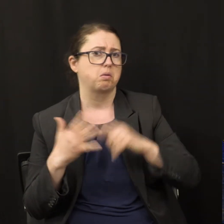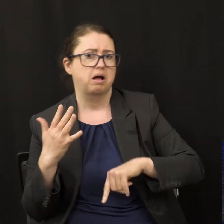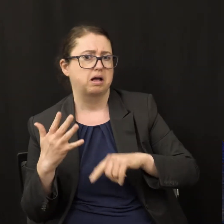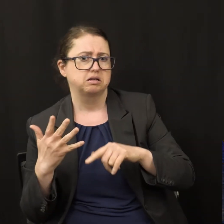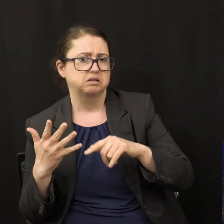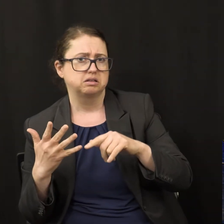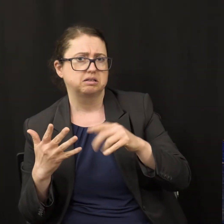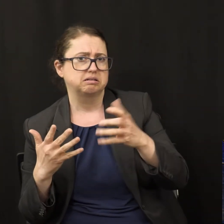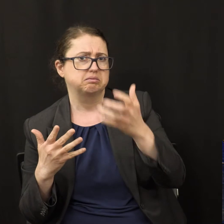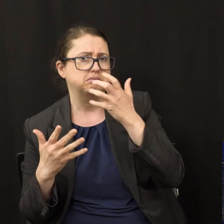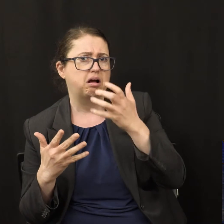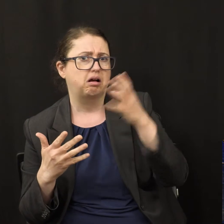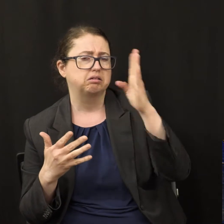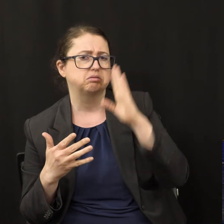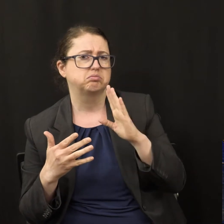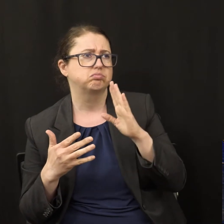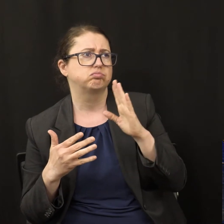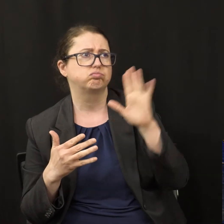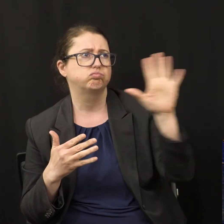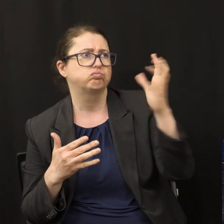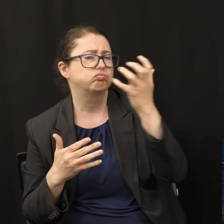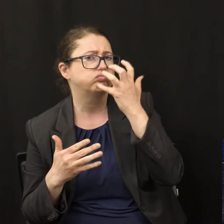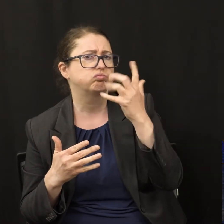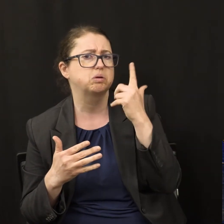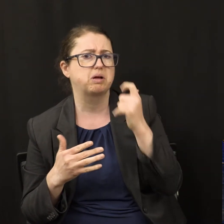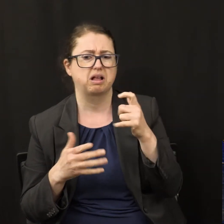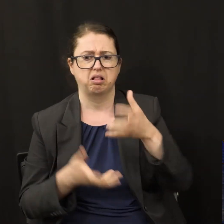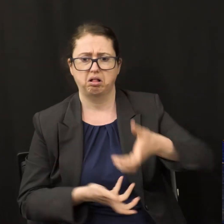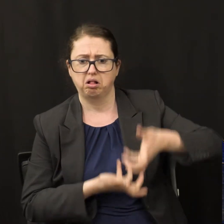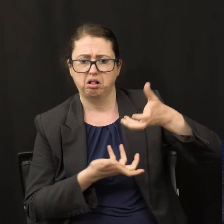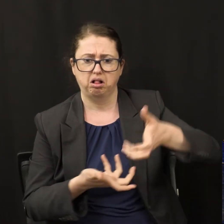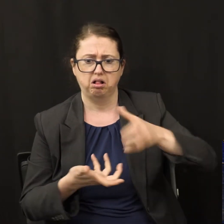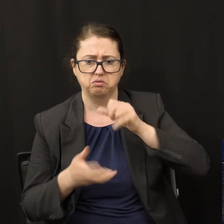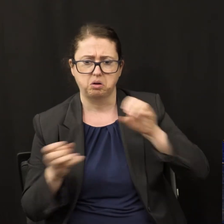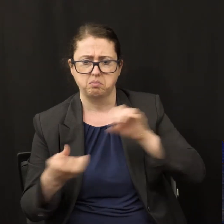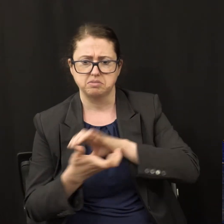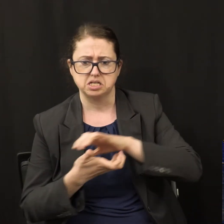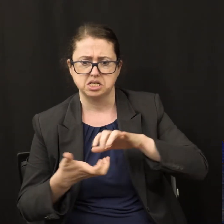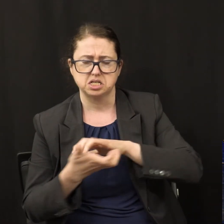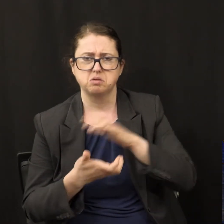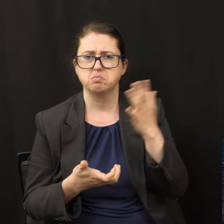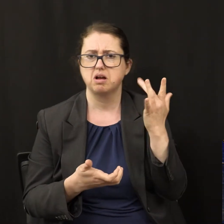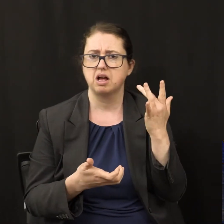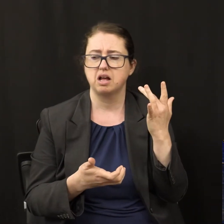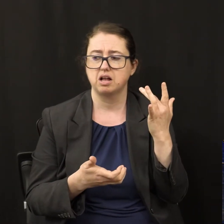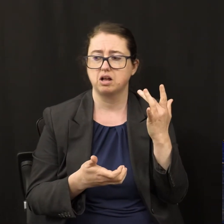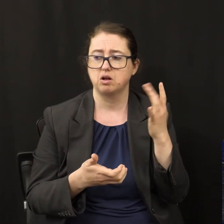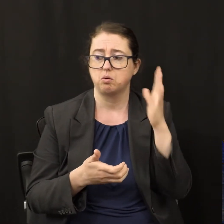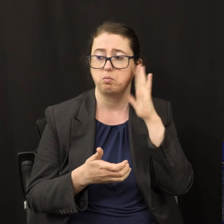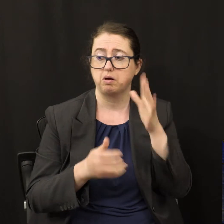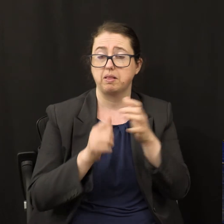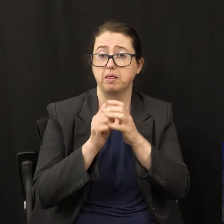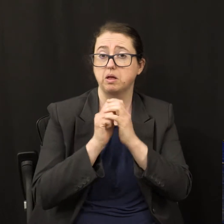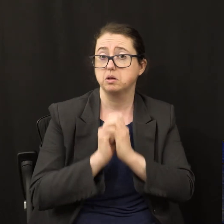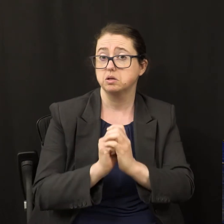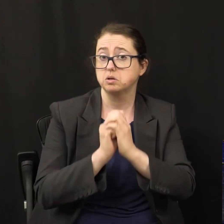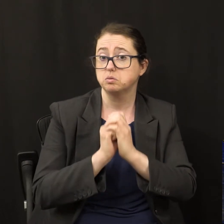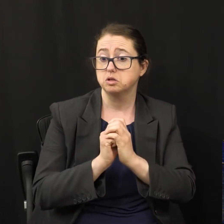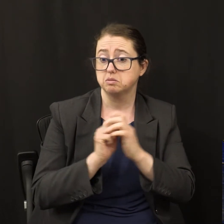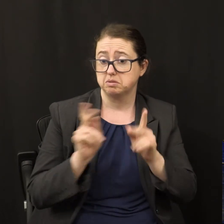God's wrath? Why is it poured out without mixture? Will the worshipers of the beast be incinerated